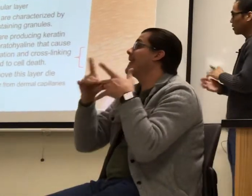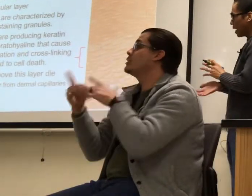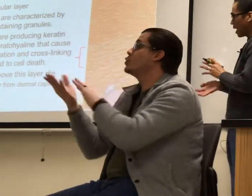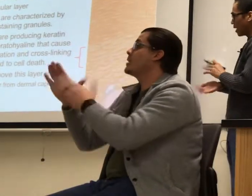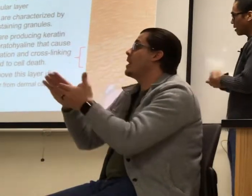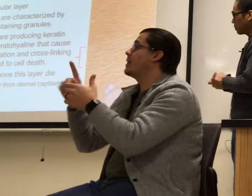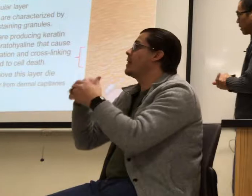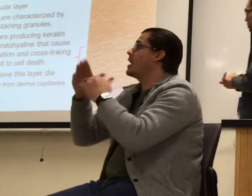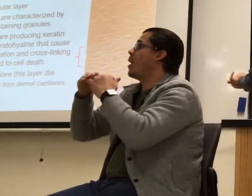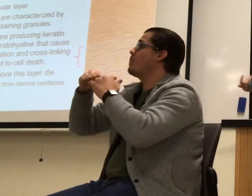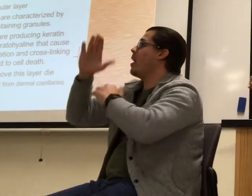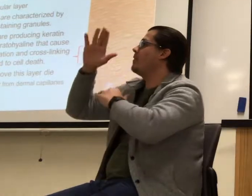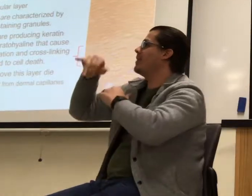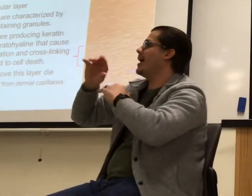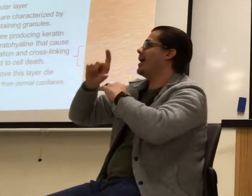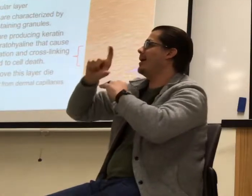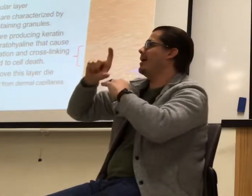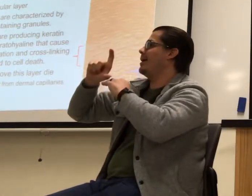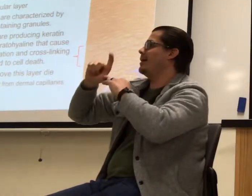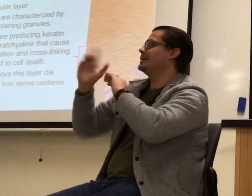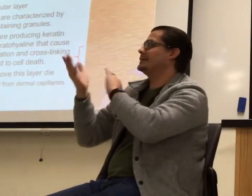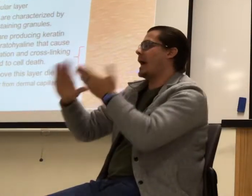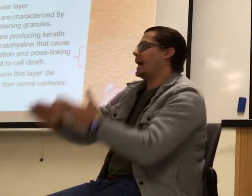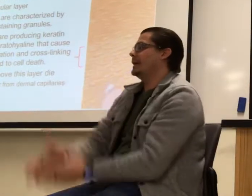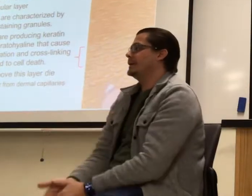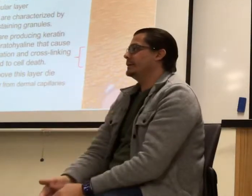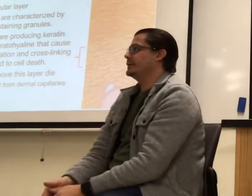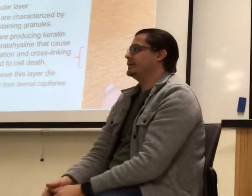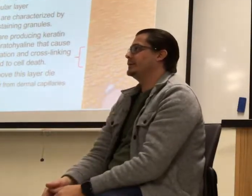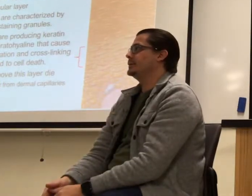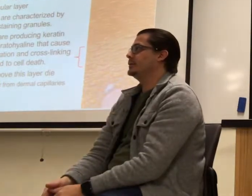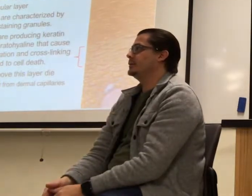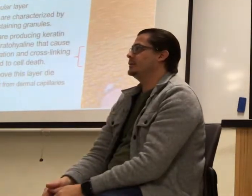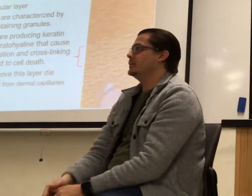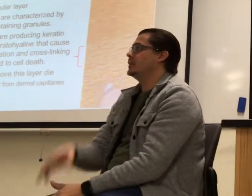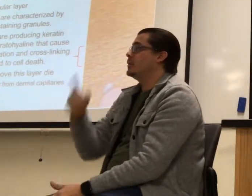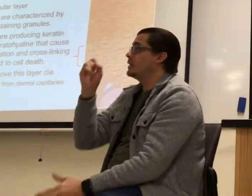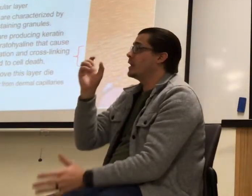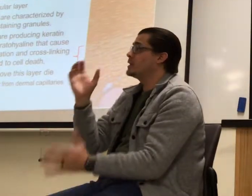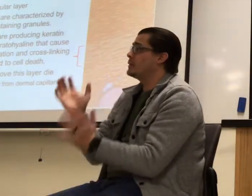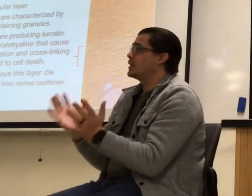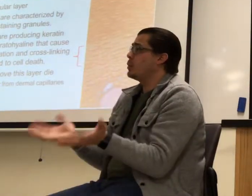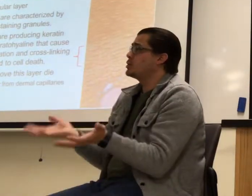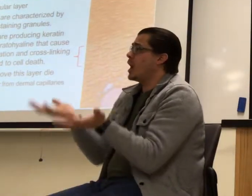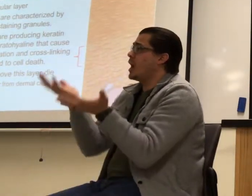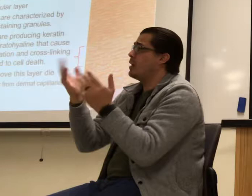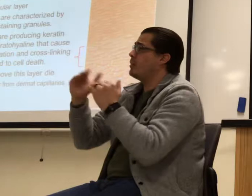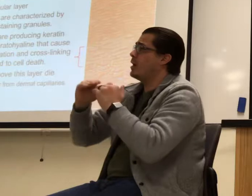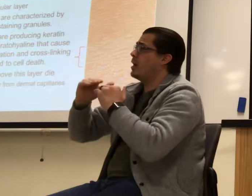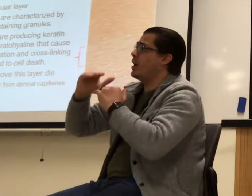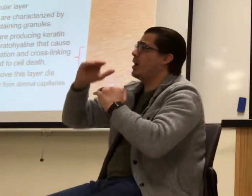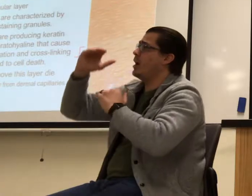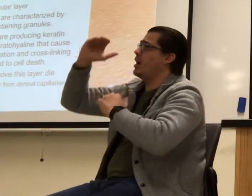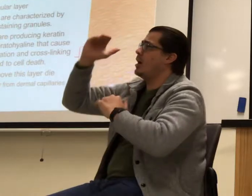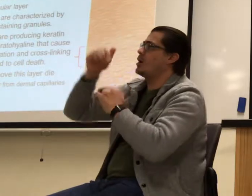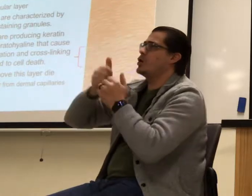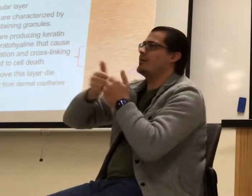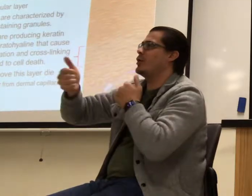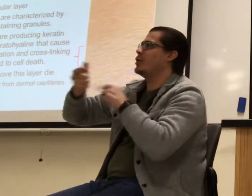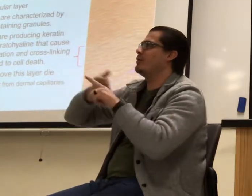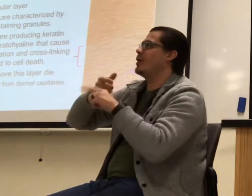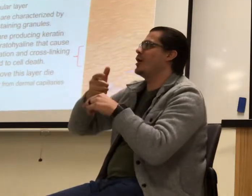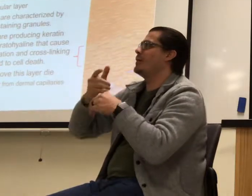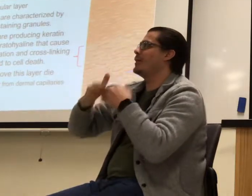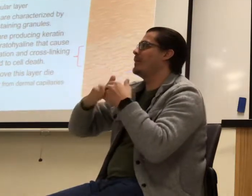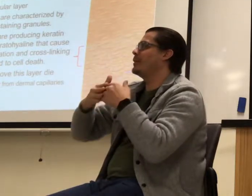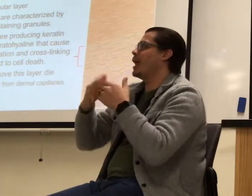layer die, basically. So because you're being pushed to the top, you're further and further away from the capillaries, the